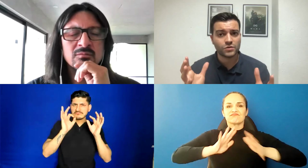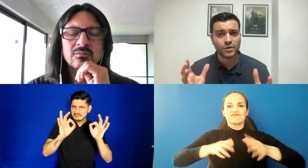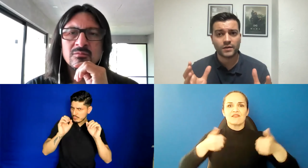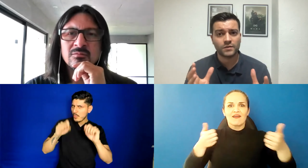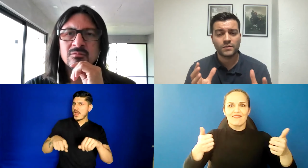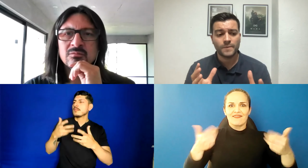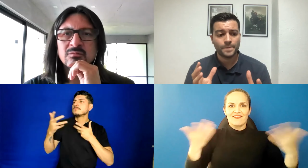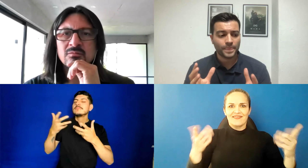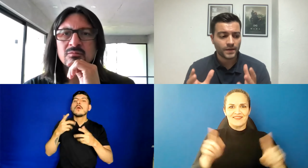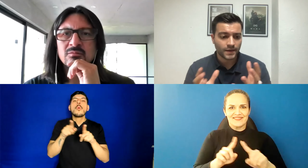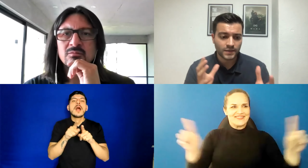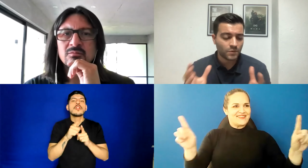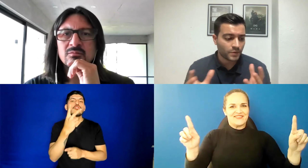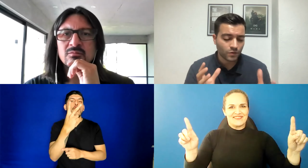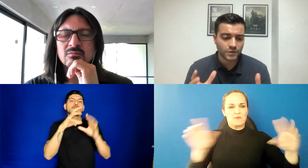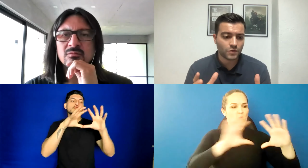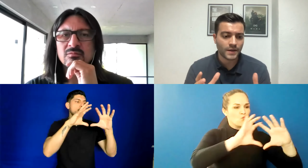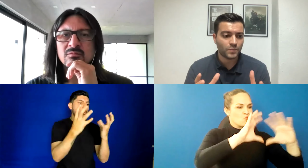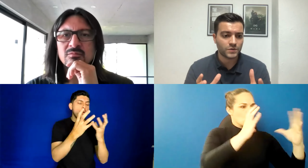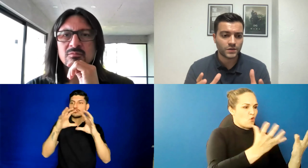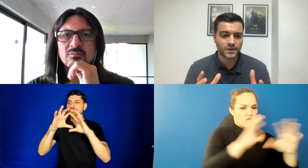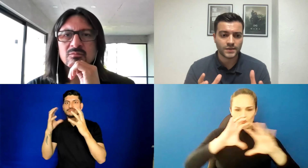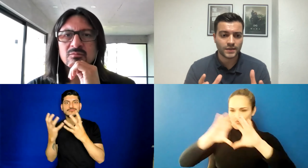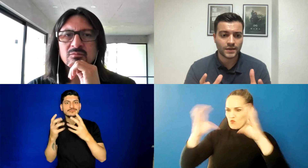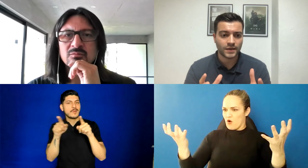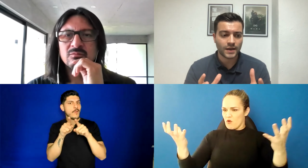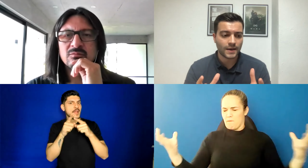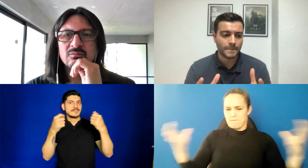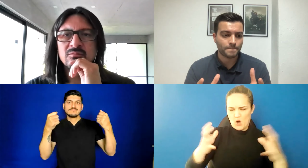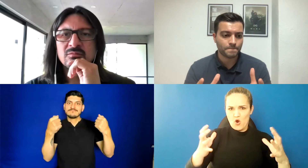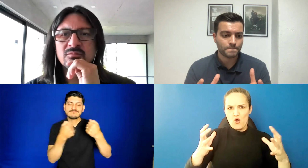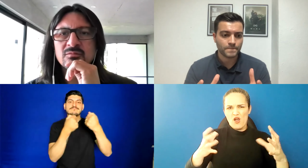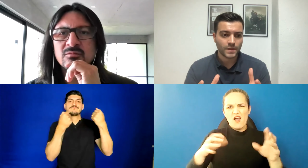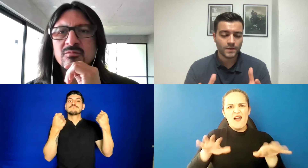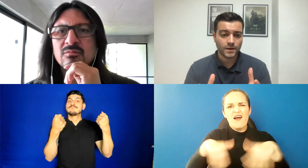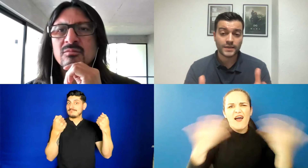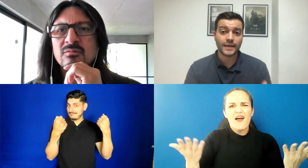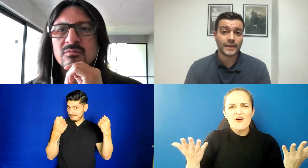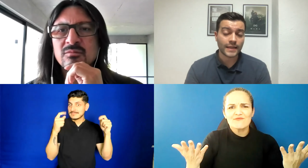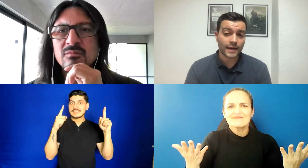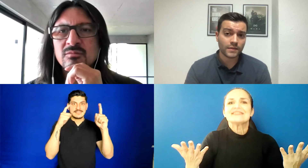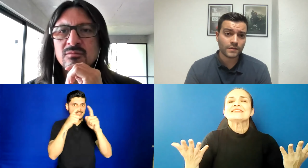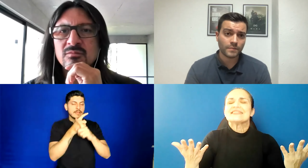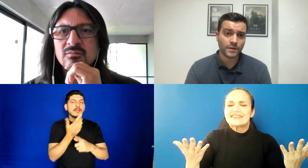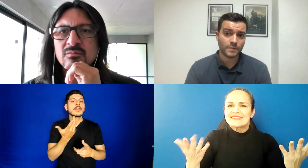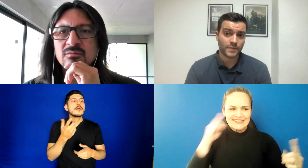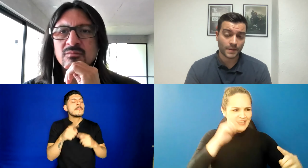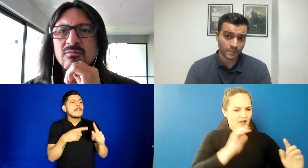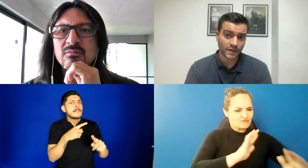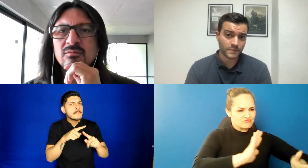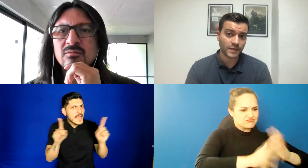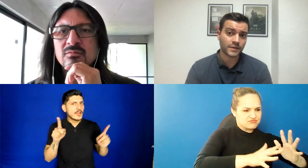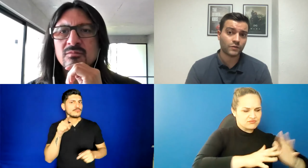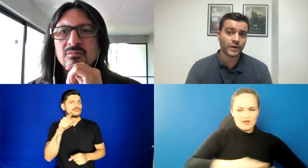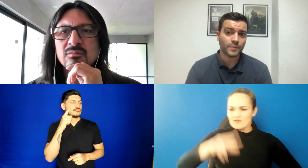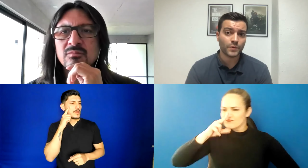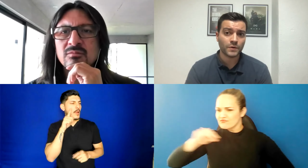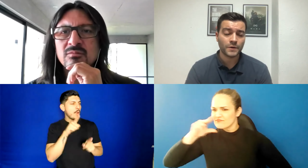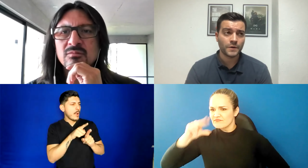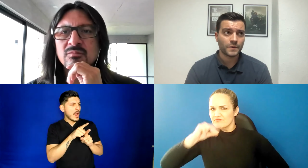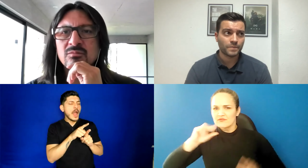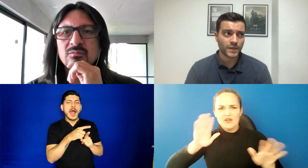their voice. And that's the challenge. And so there is a clash of worlds, so to speak. And at some point,